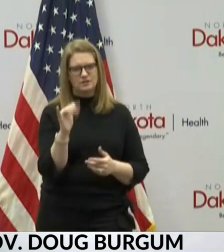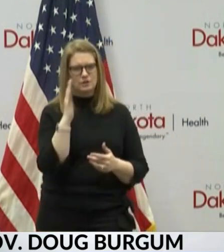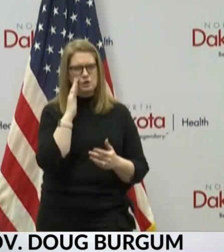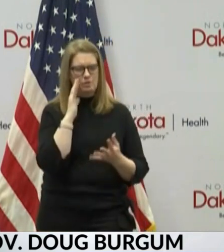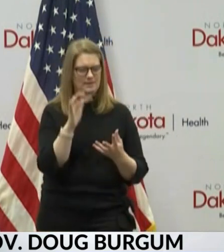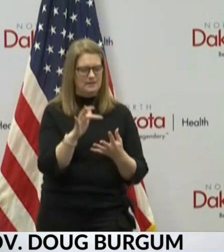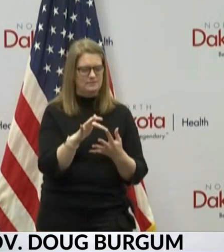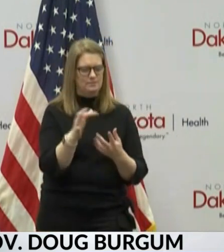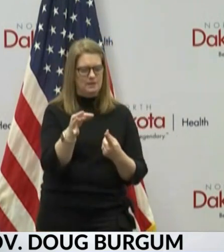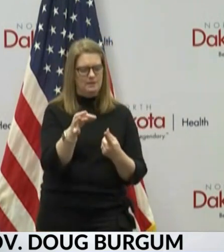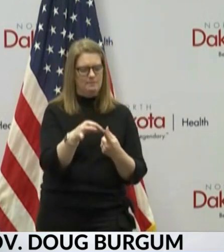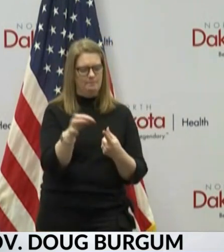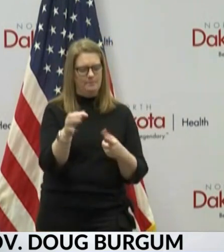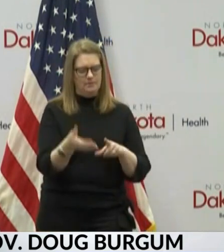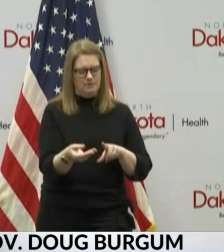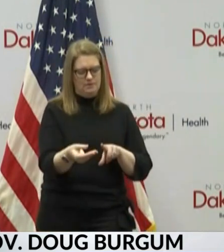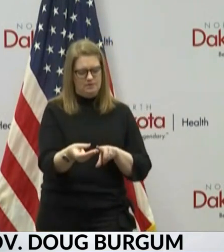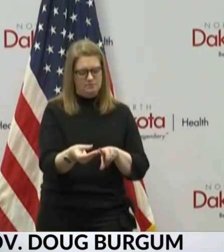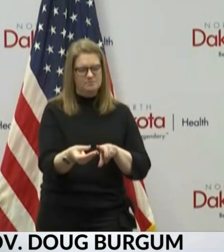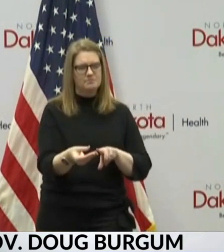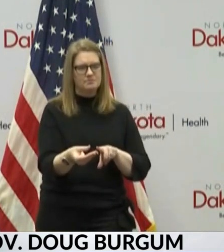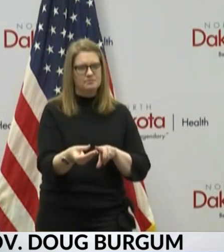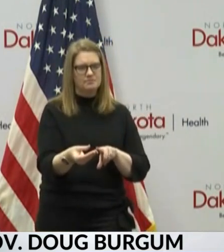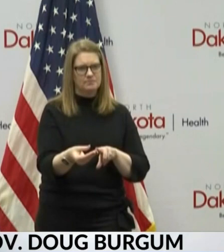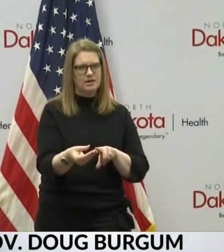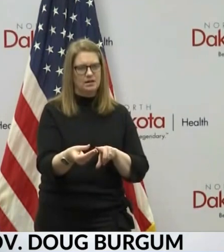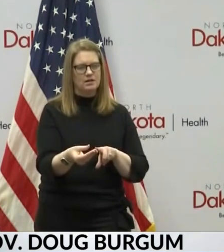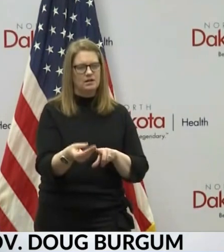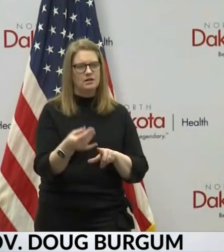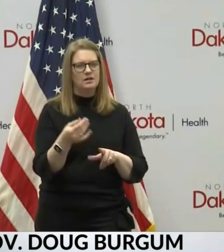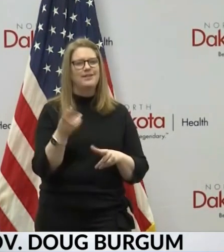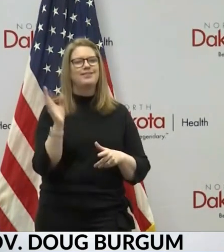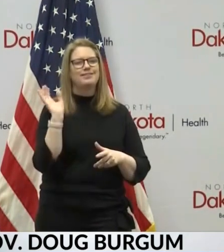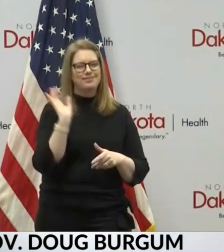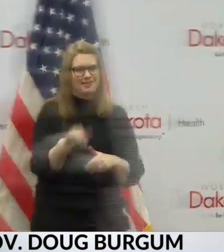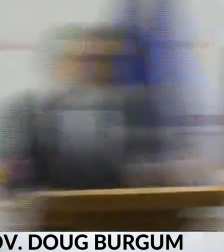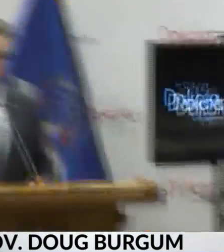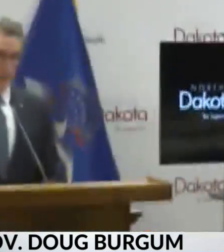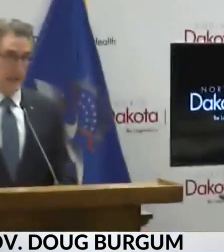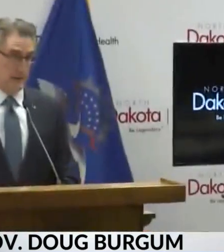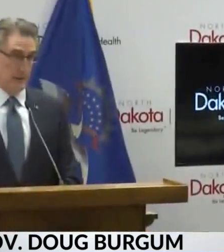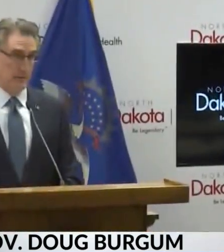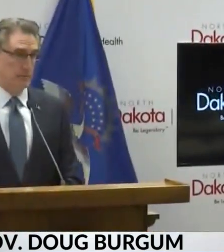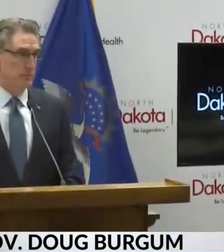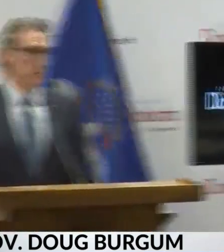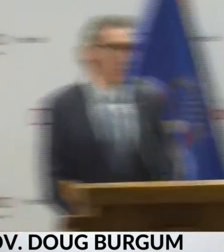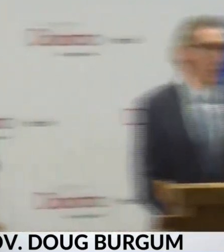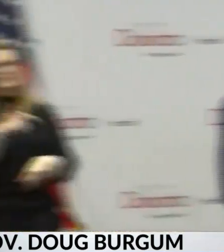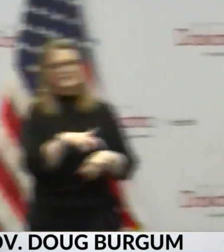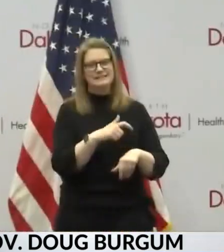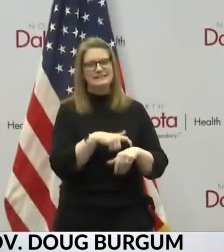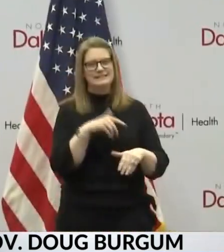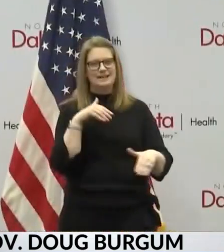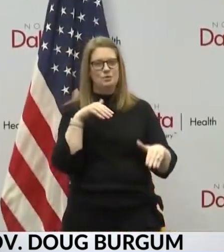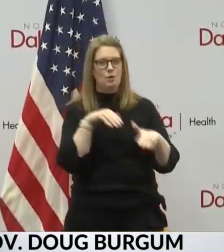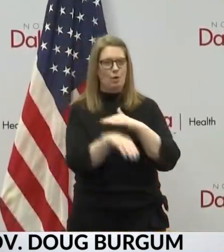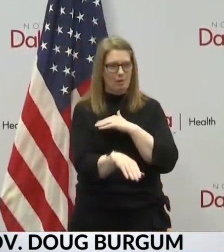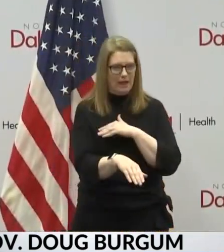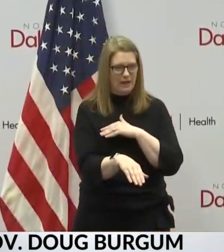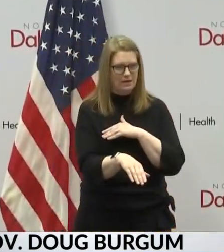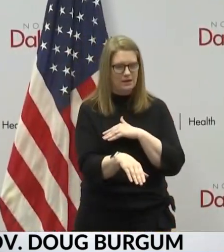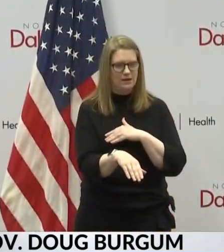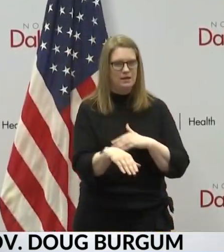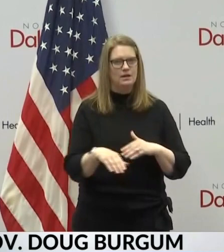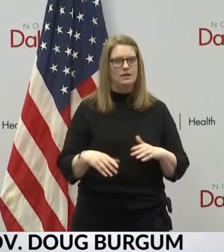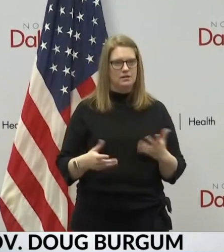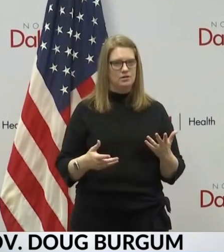prick testing. That's where you could envision that every person that works in that plant gets tested on a Monday morning before they come into